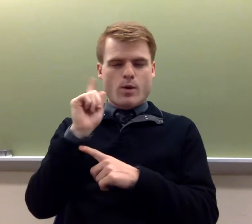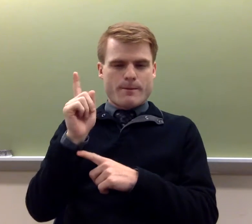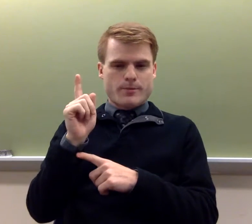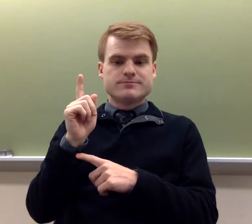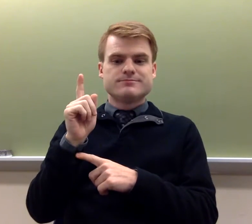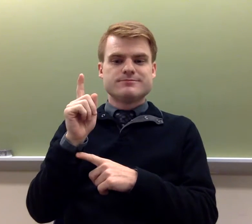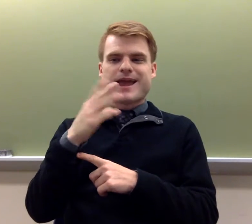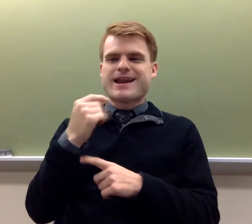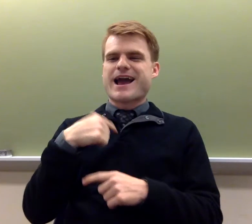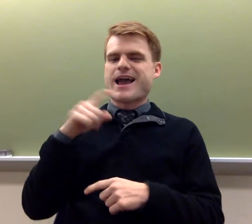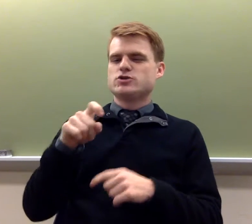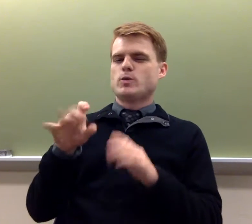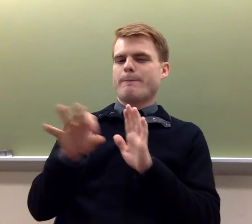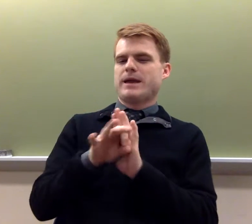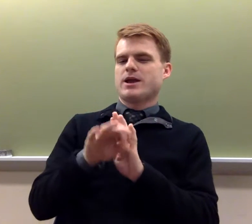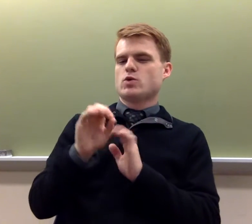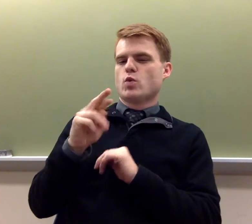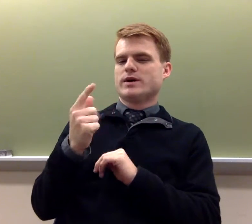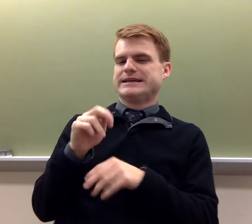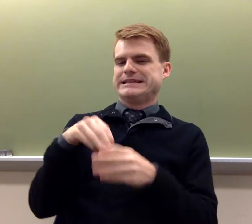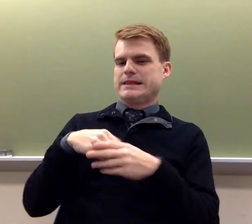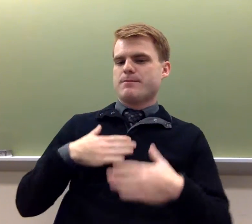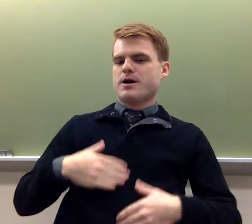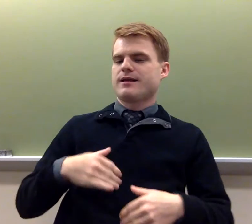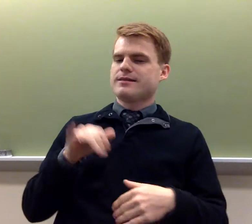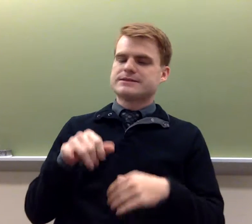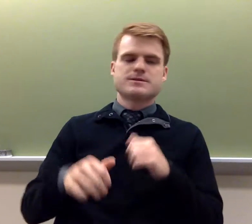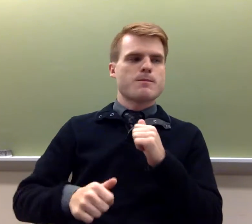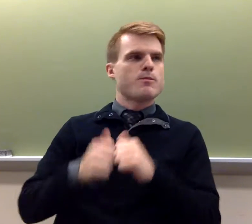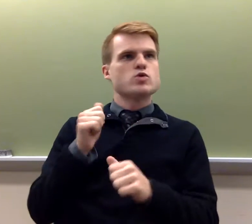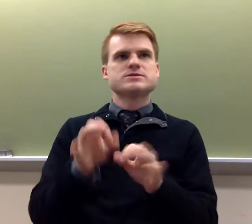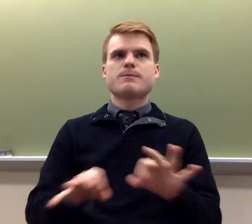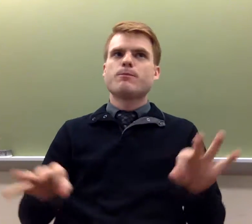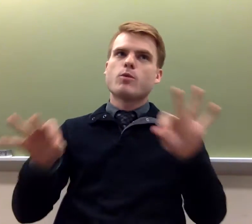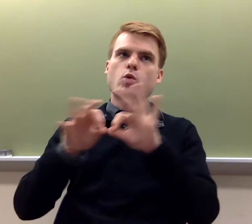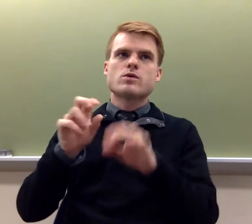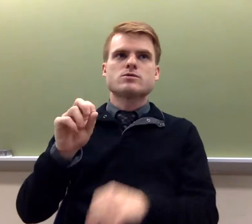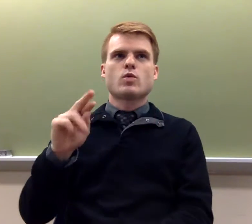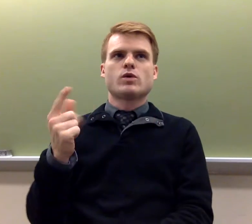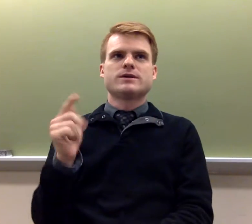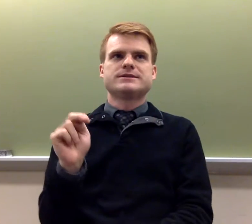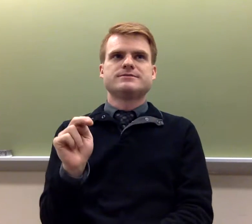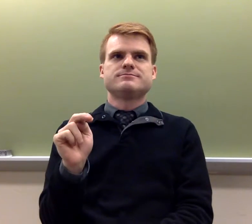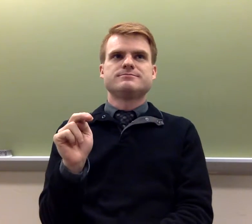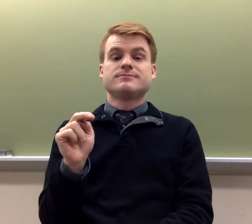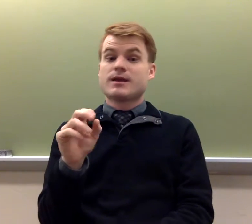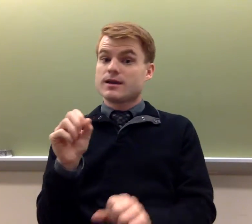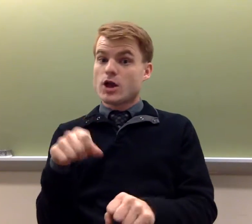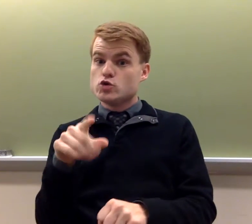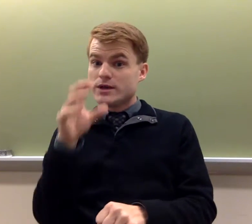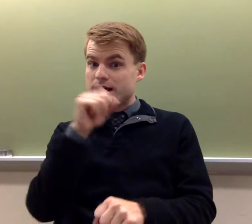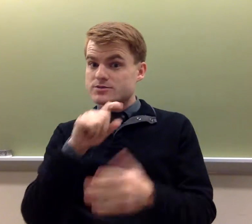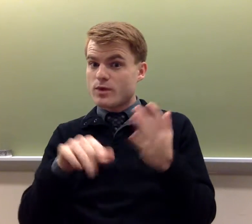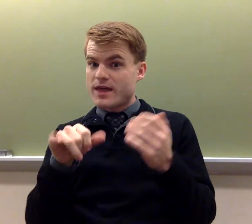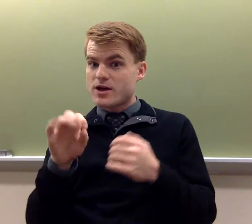to pick an organ in the body that was the most important organ, can you guess what that organ might be besides the brain?